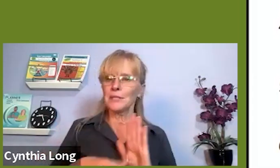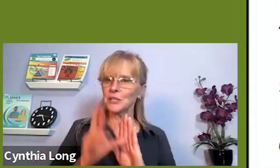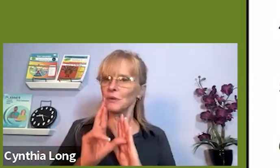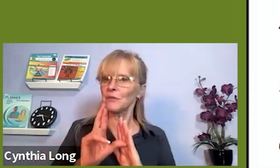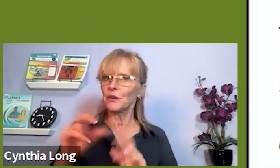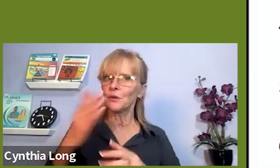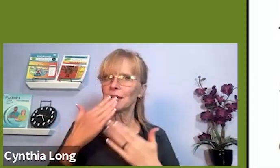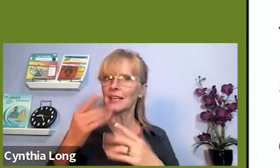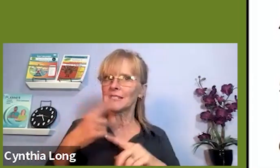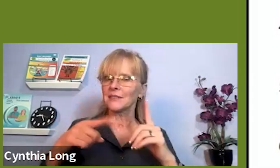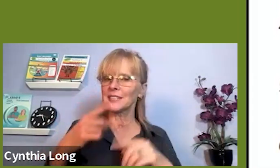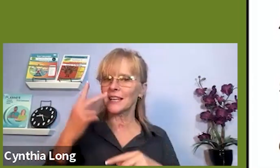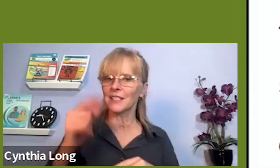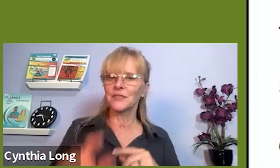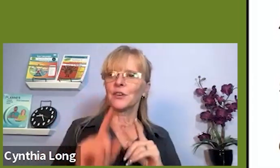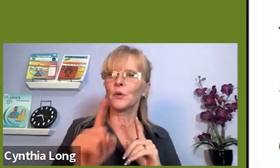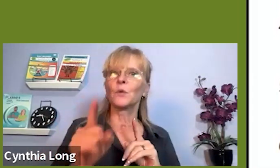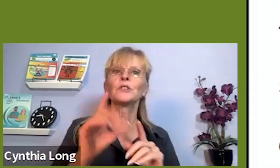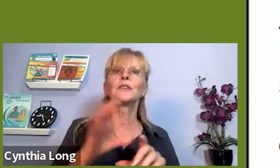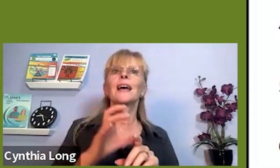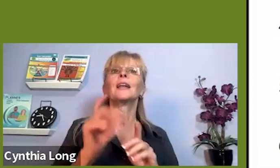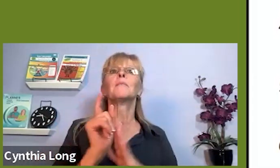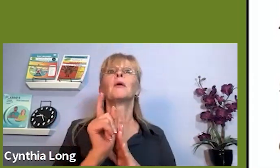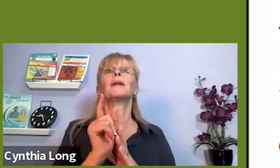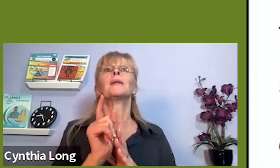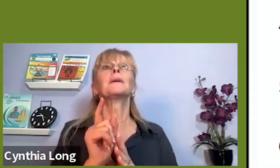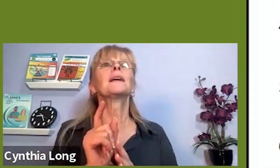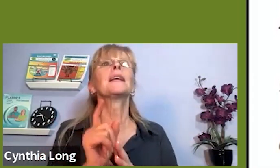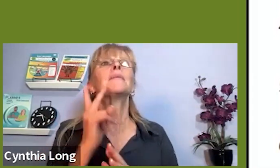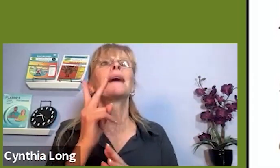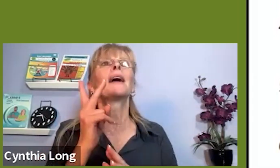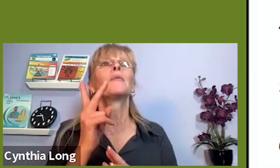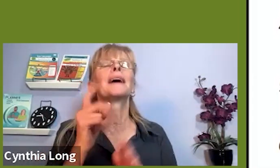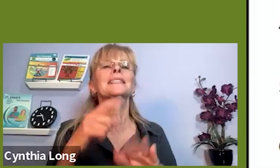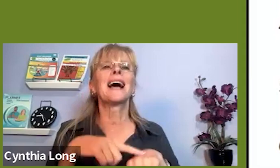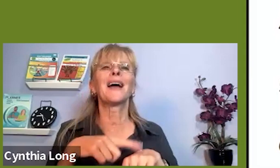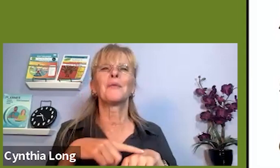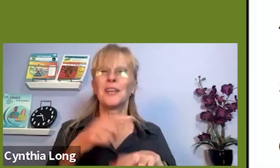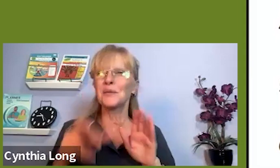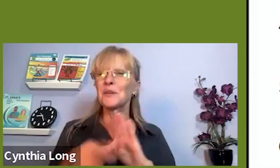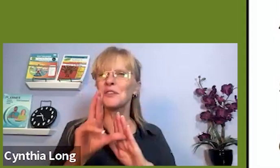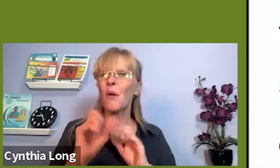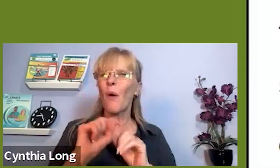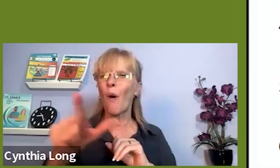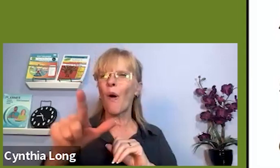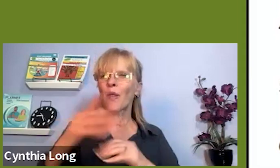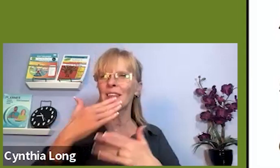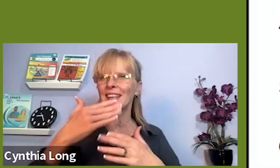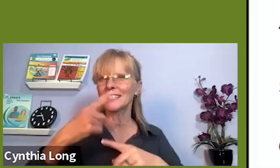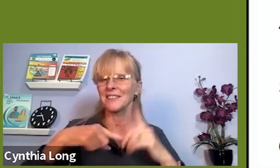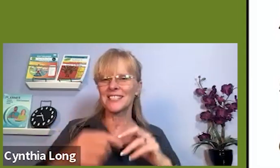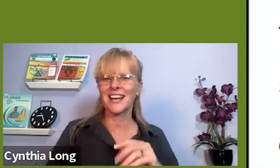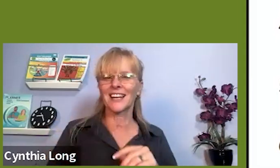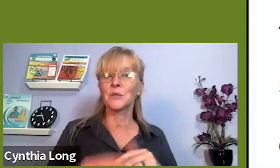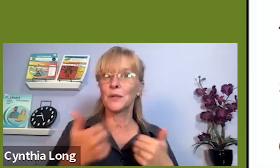I probably should review the Thanksgiving signs for you. We'll do that in a moment. Let me keep an eye on my time. We can review all the Thanksgiving signs with the